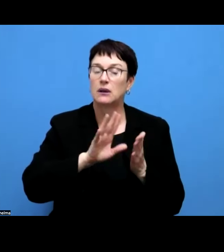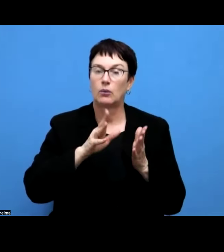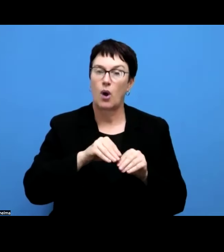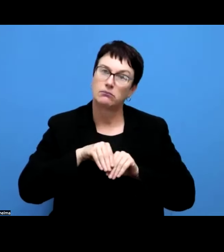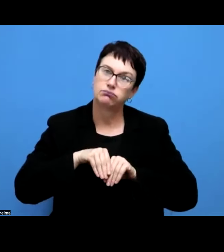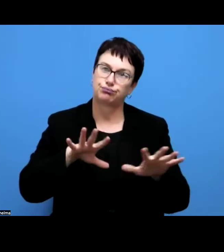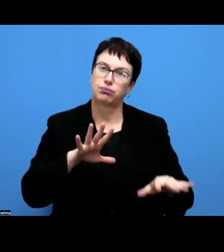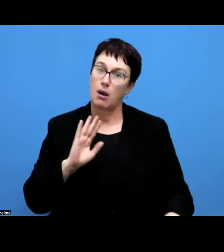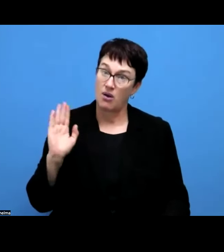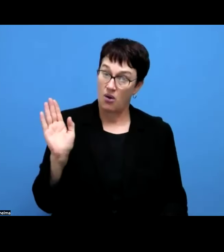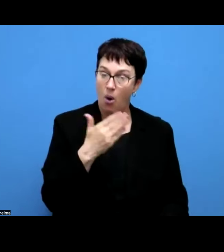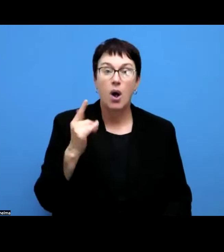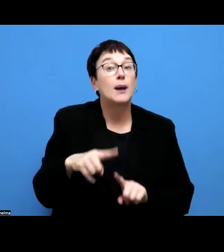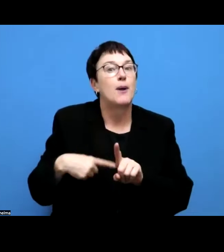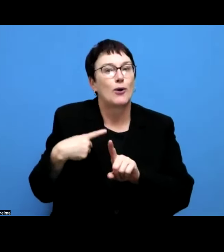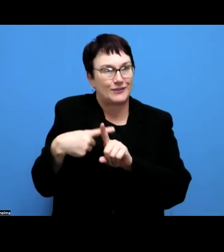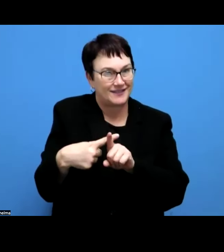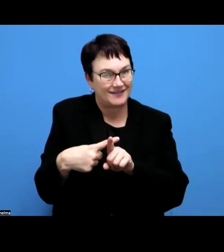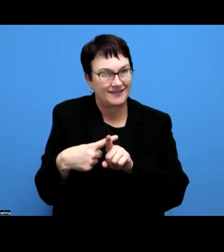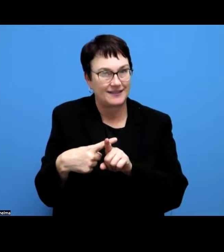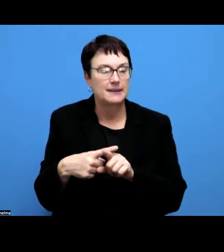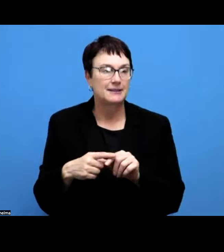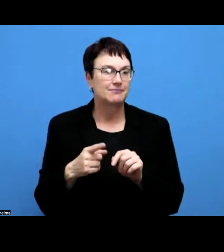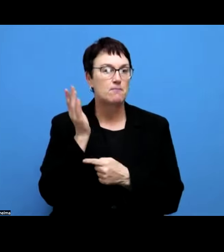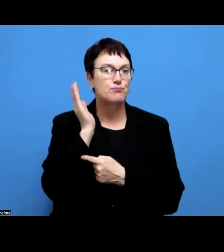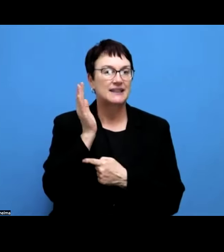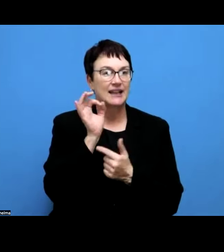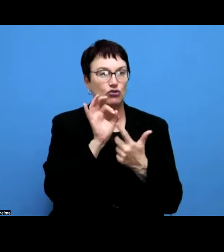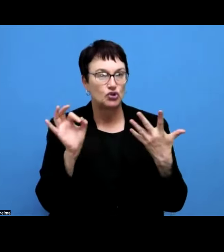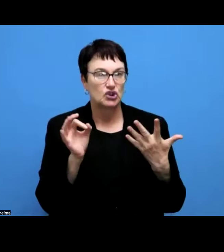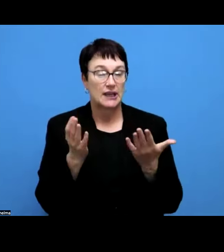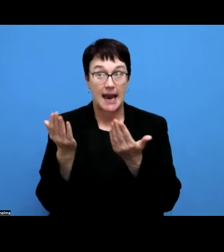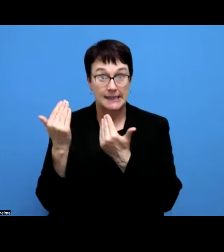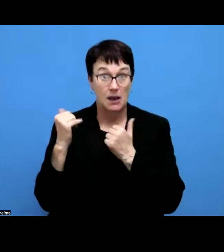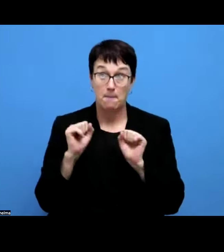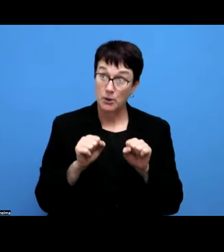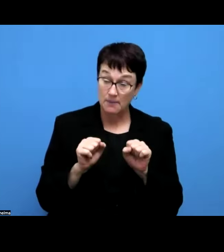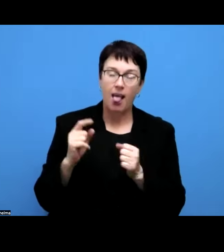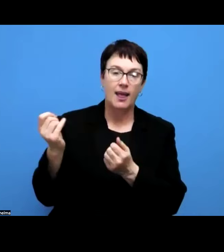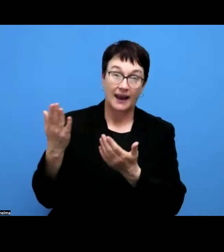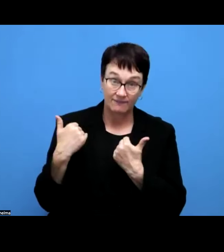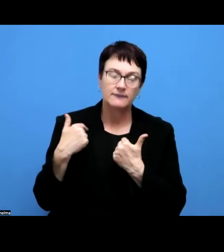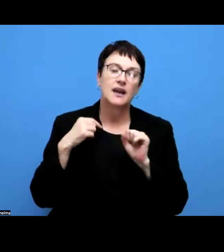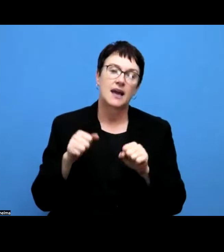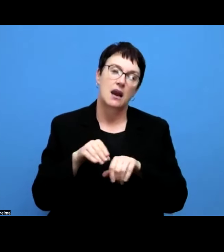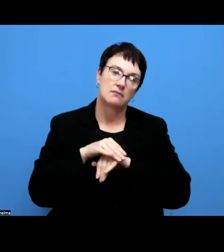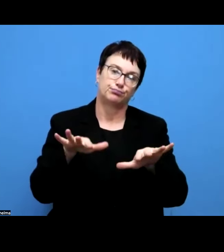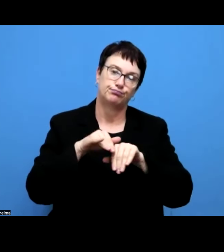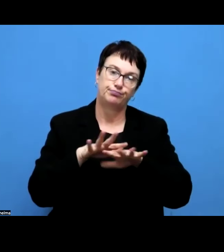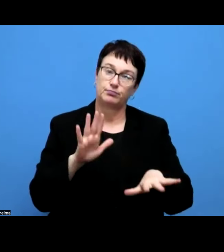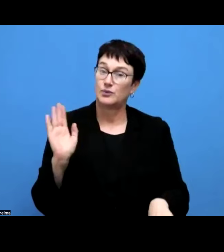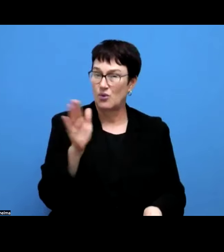with the with the presentations where feasible. A huge thanks